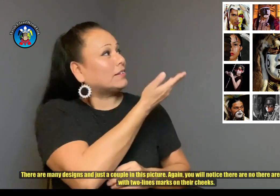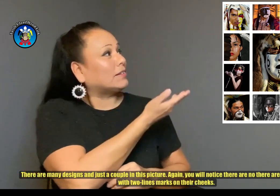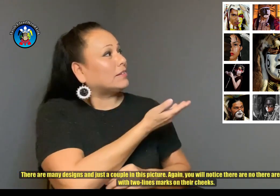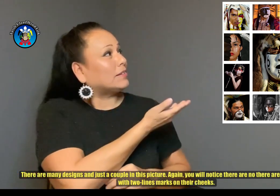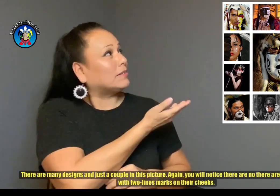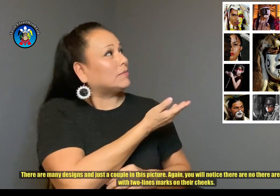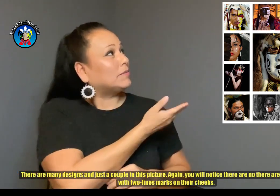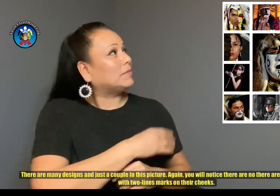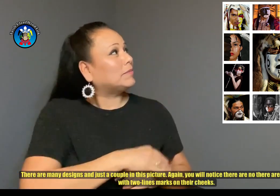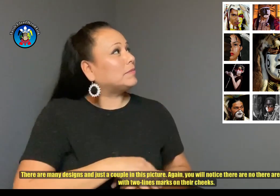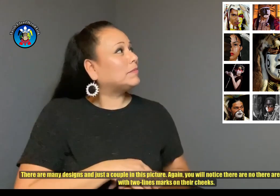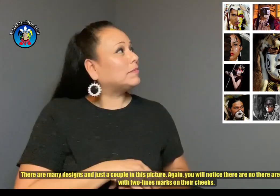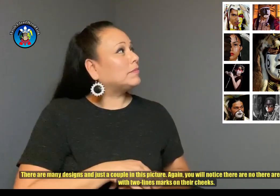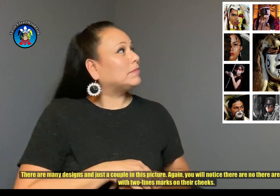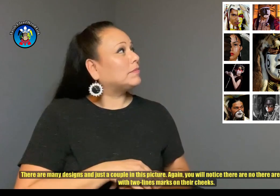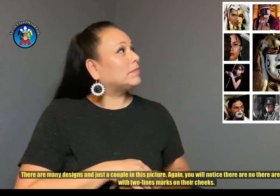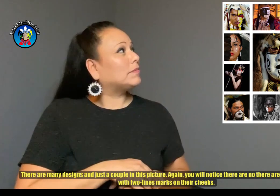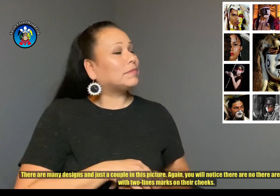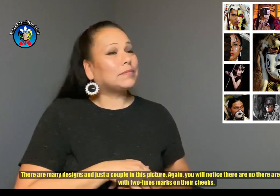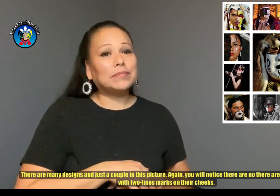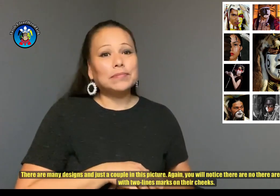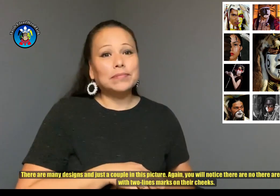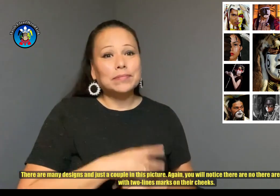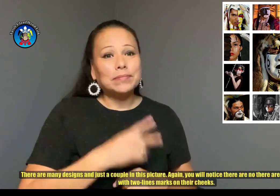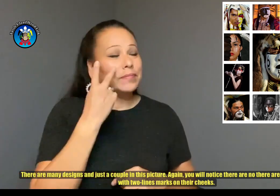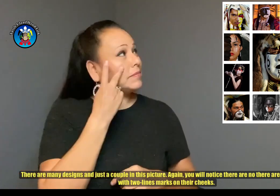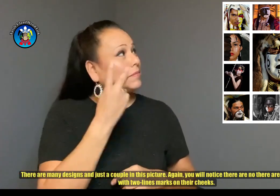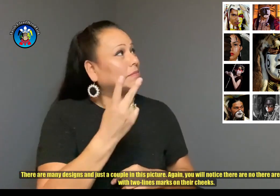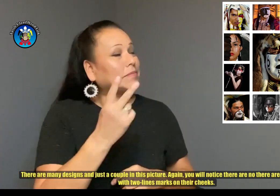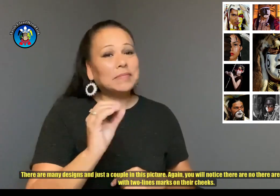no pictures with two-line markings across anyone's cheek.